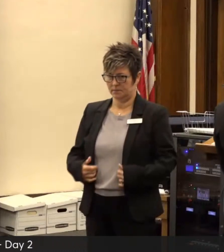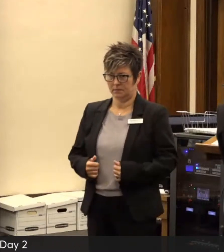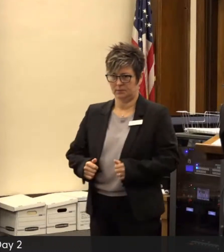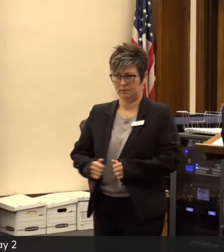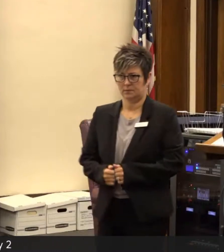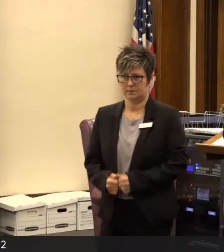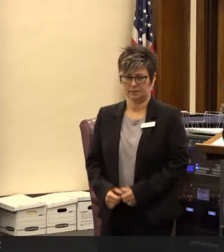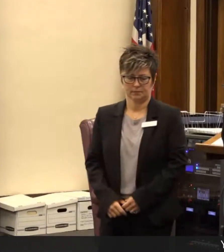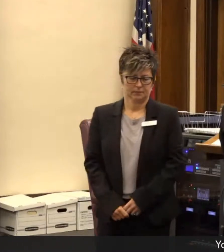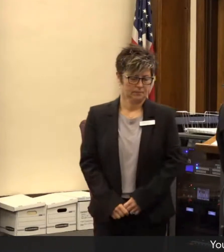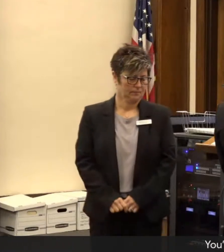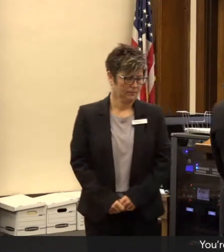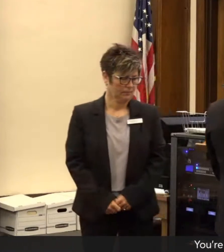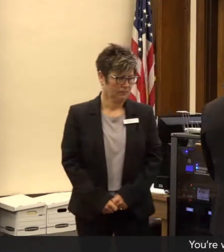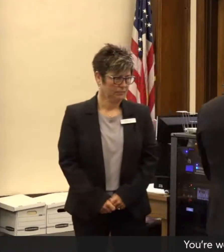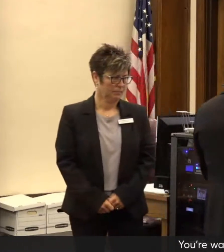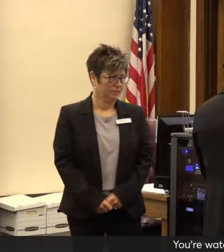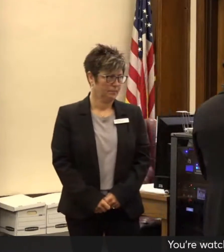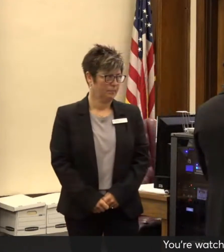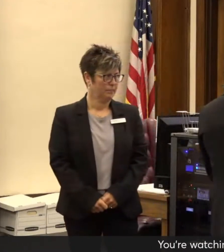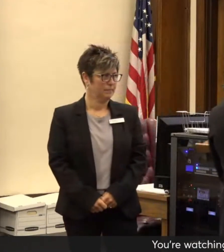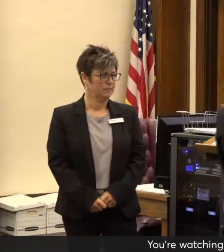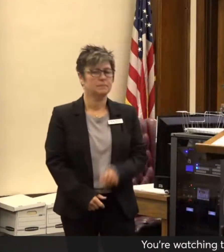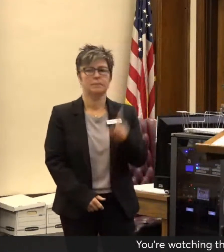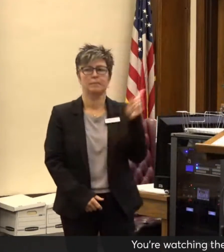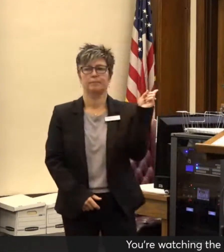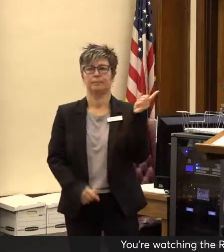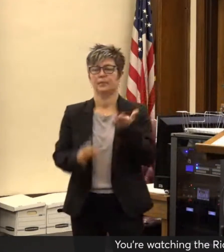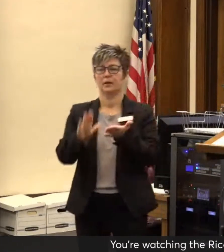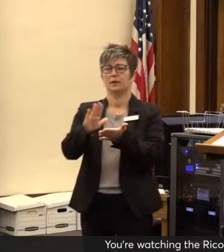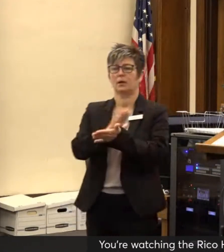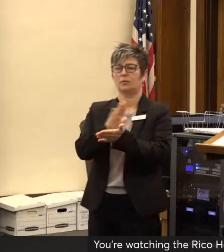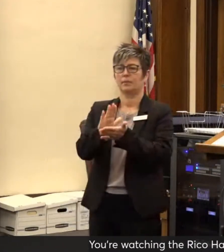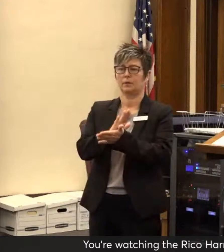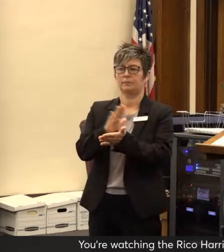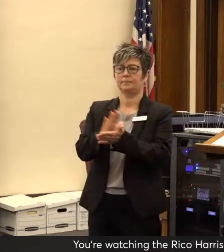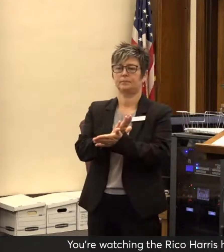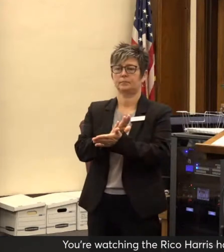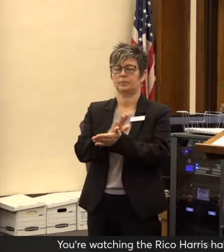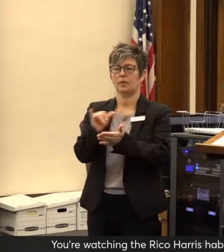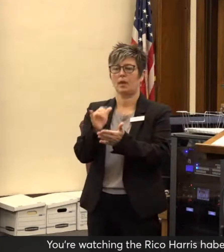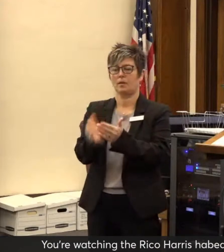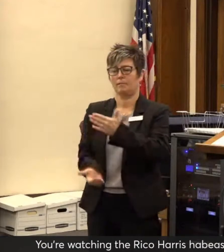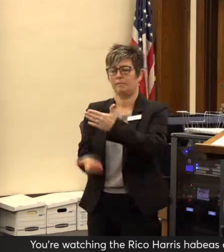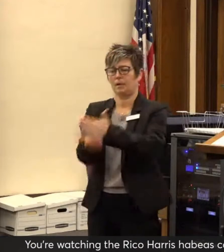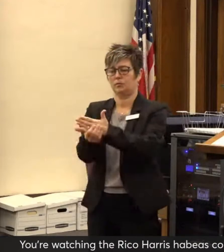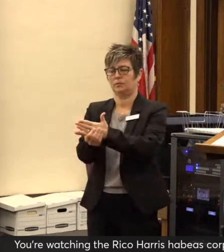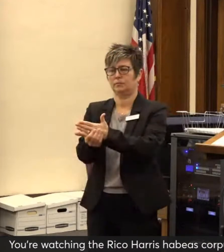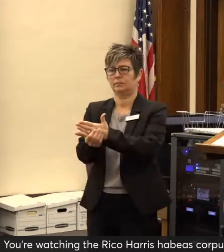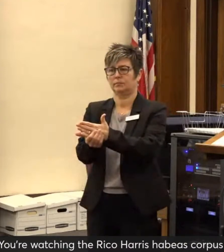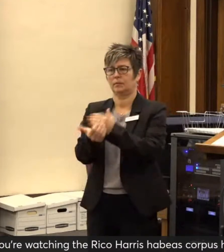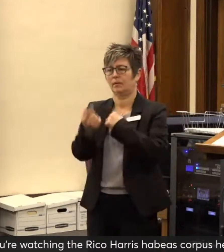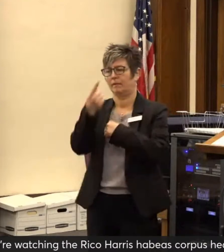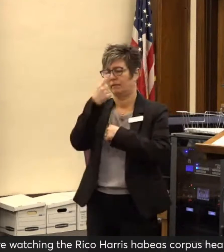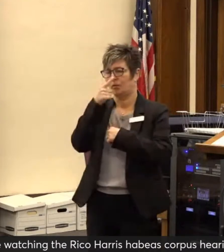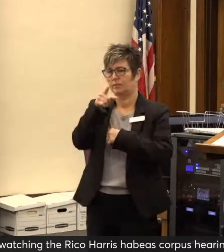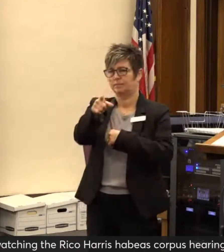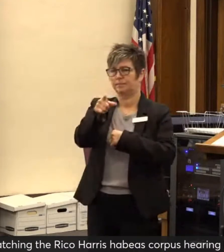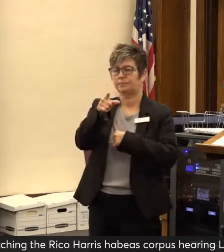So just for the court, this is a document that's actually been appended to one of petitioner's previous